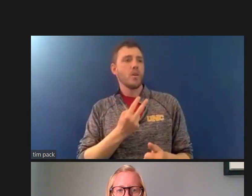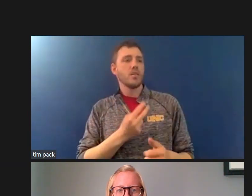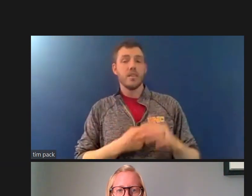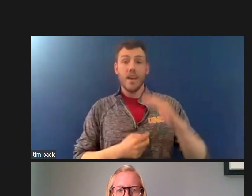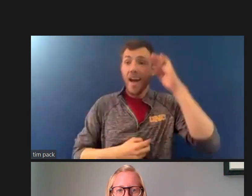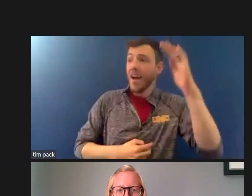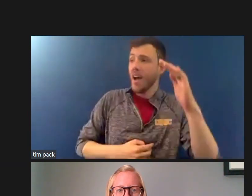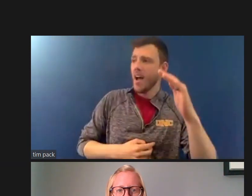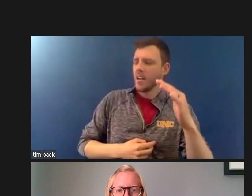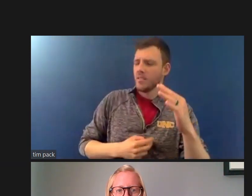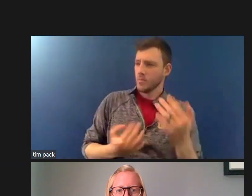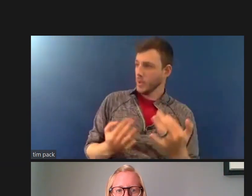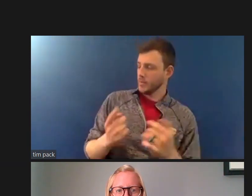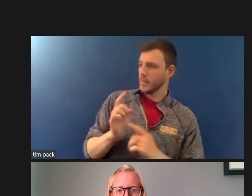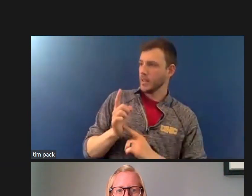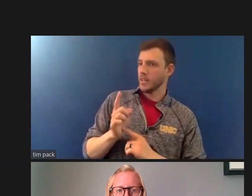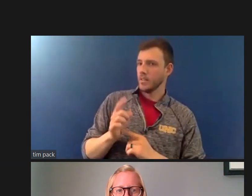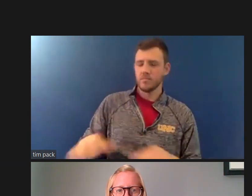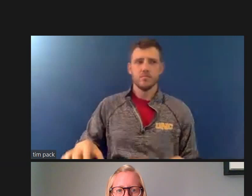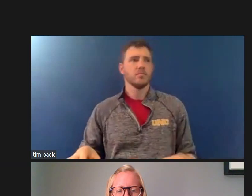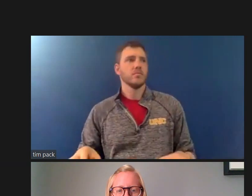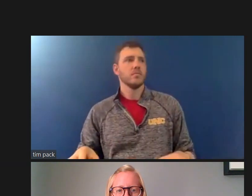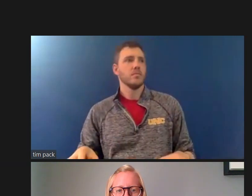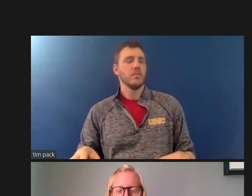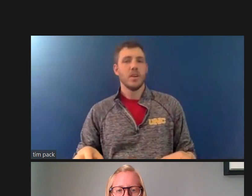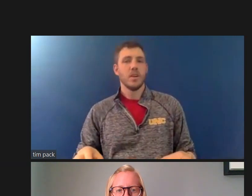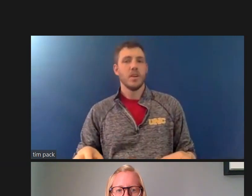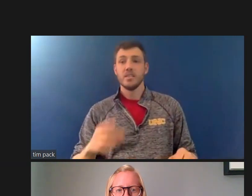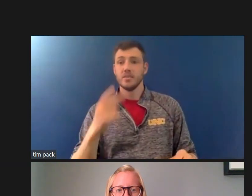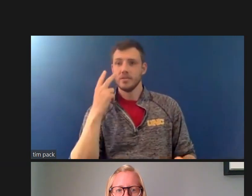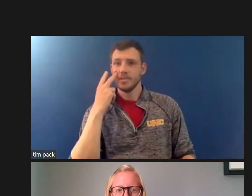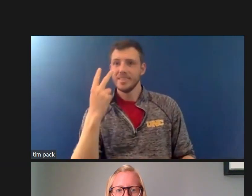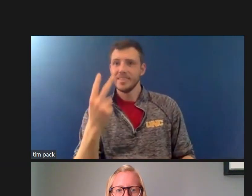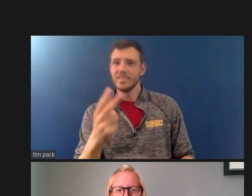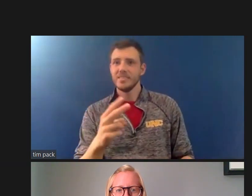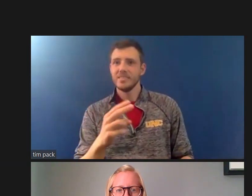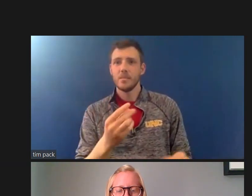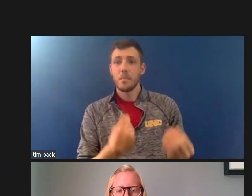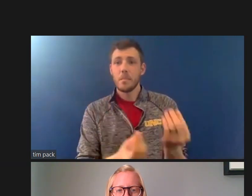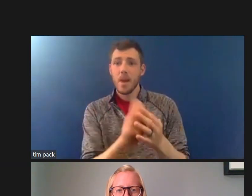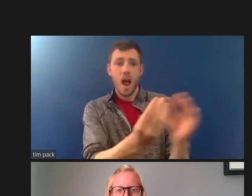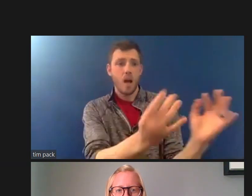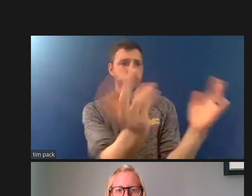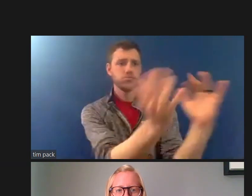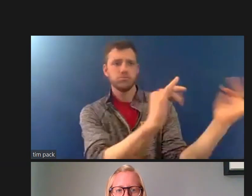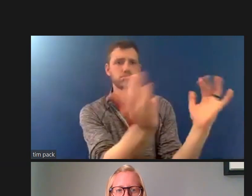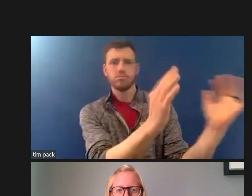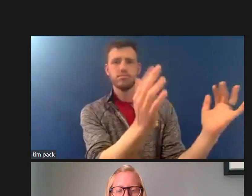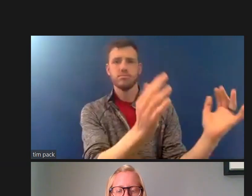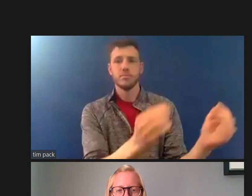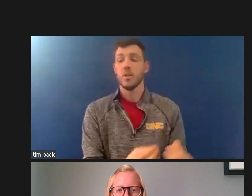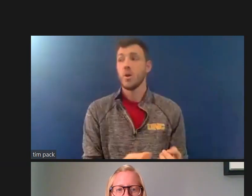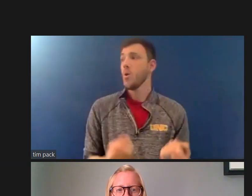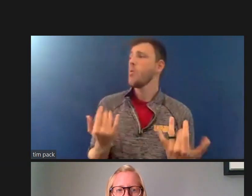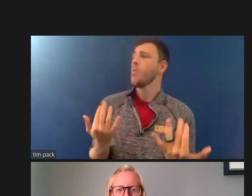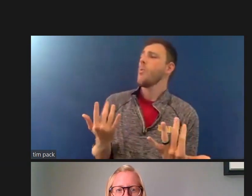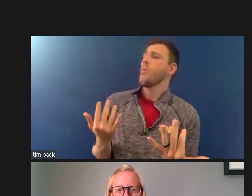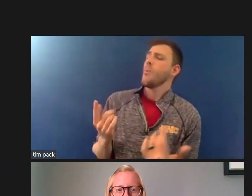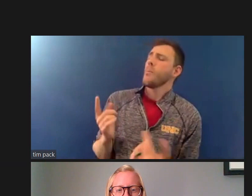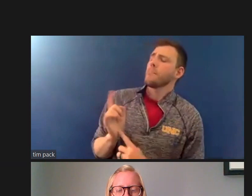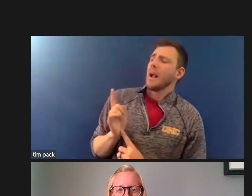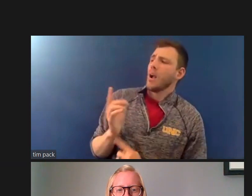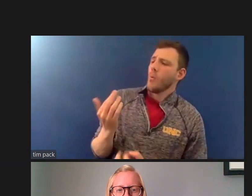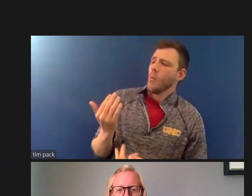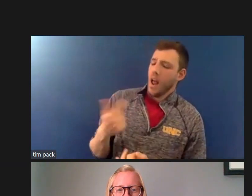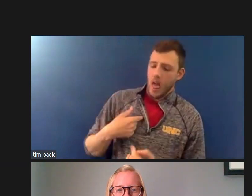undergrowth at the side of the scar was shaken, and a multitude of raindrops fell pattering. "Wait a minute," the voice said. "I